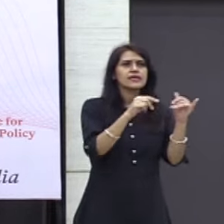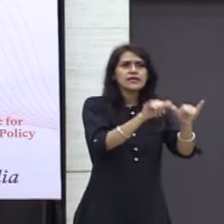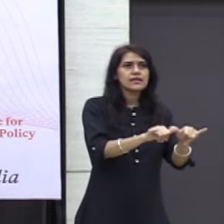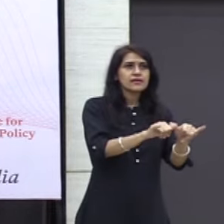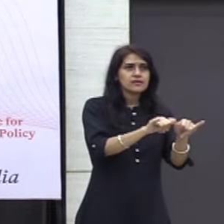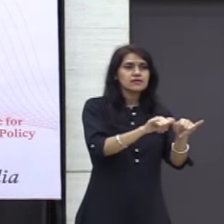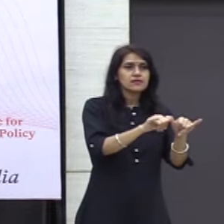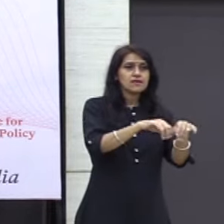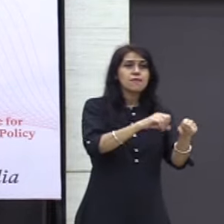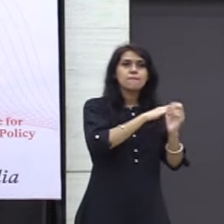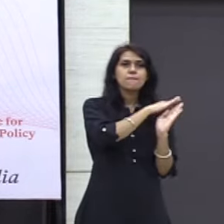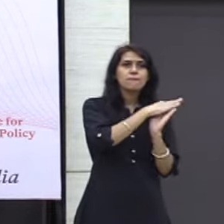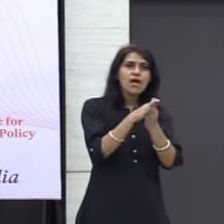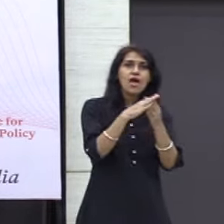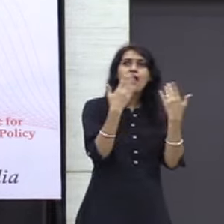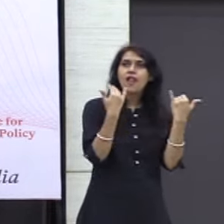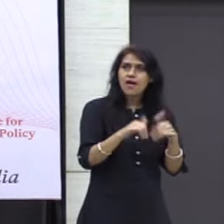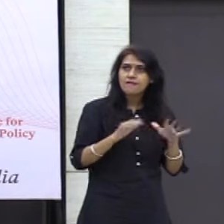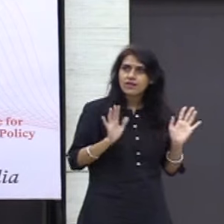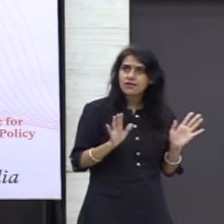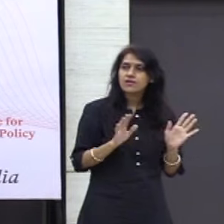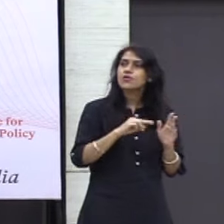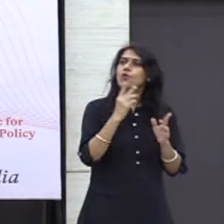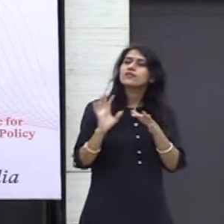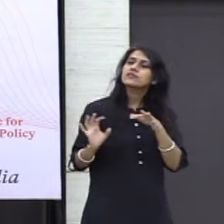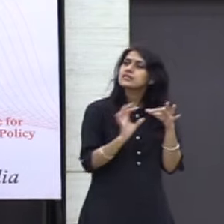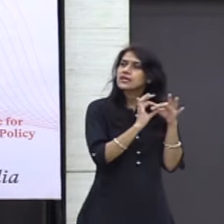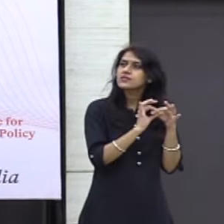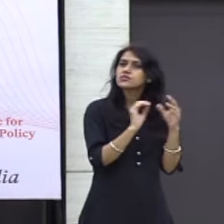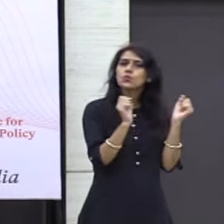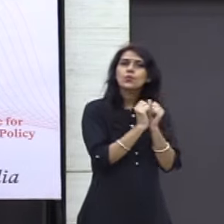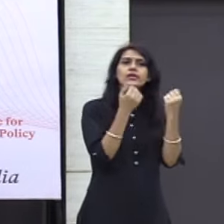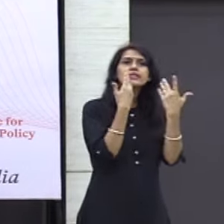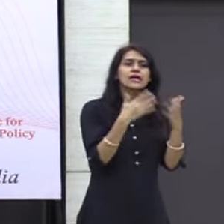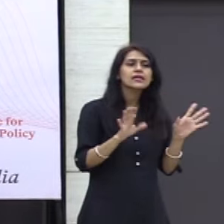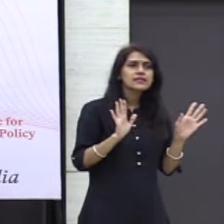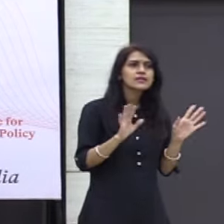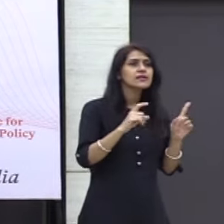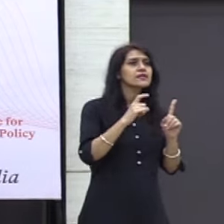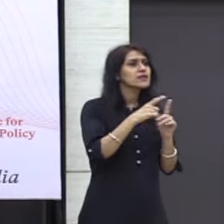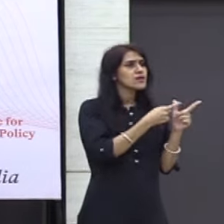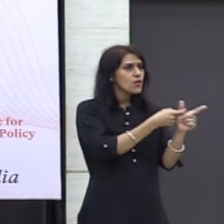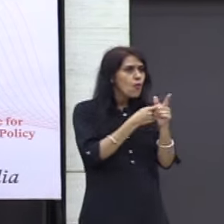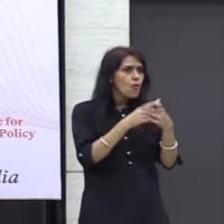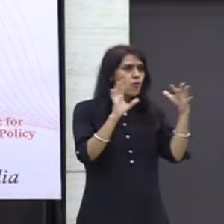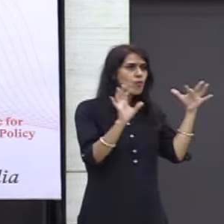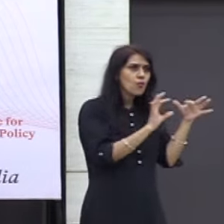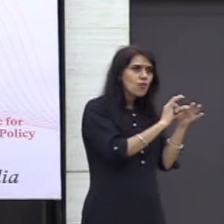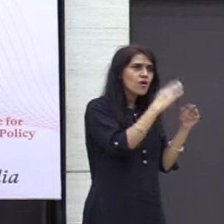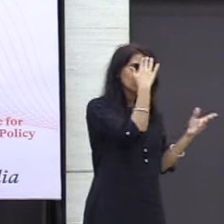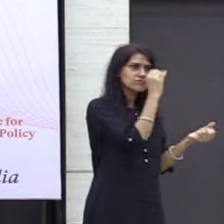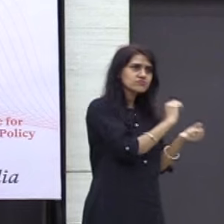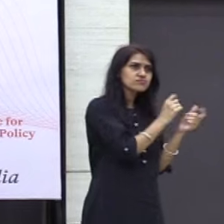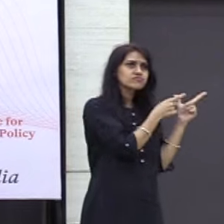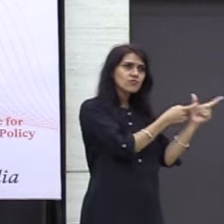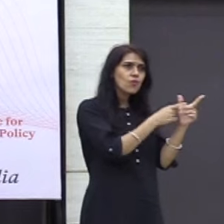any property in India, or in connection with any intended to be used for the defense or in connection with any other